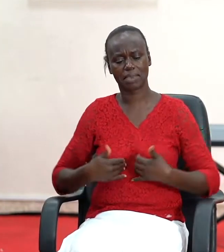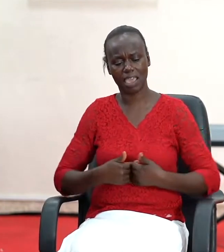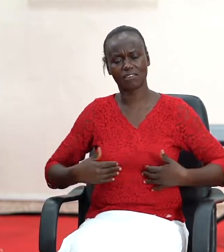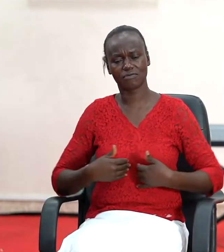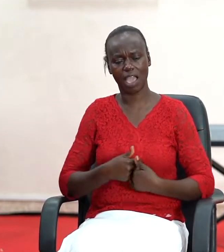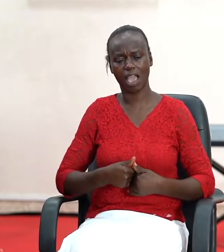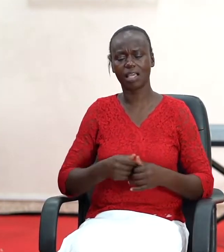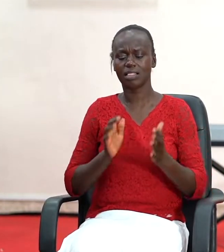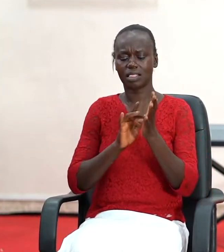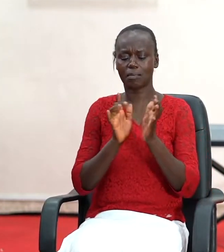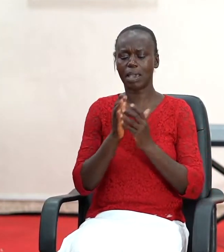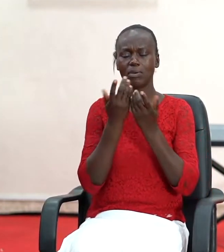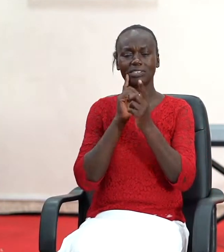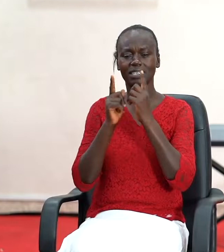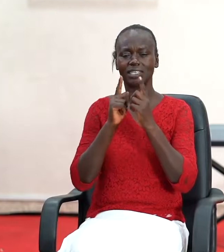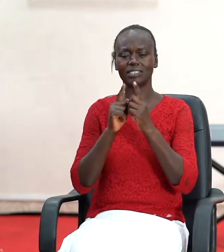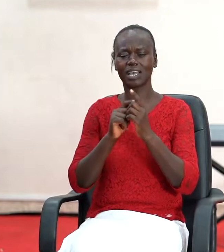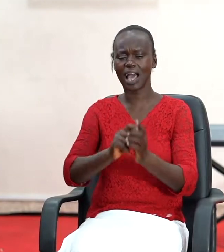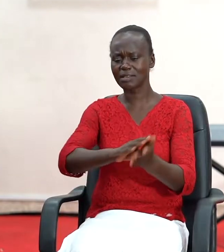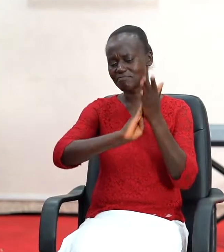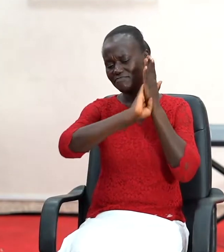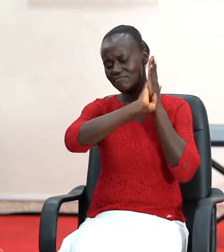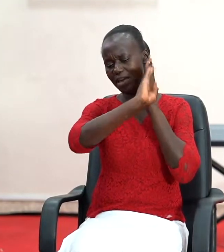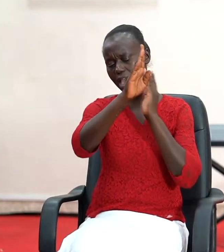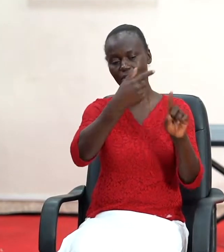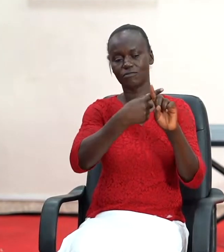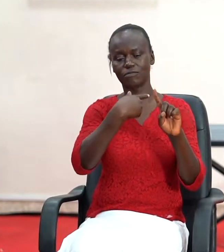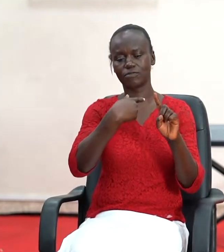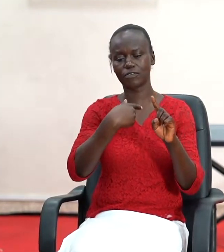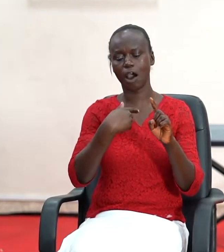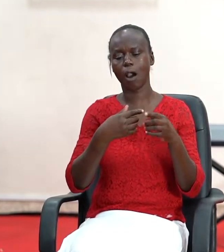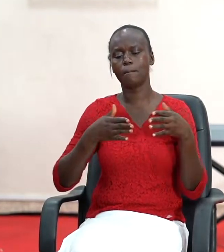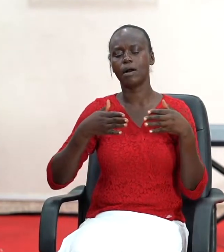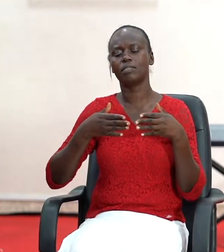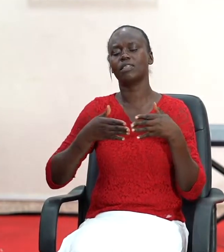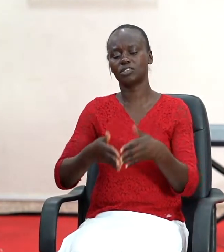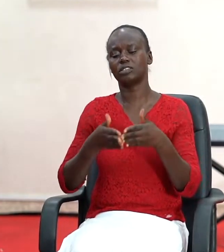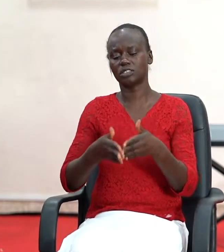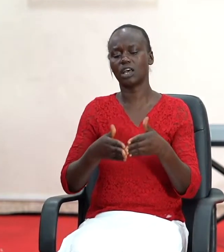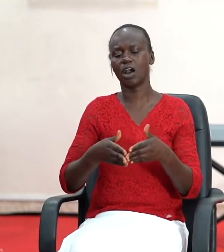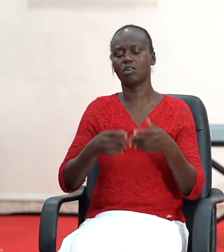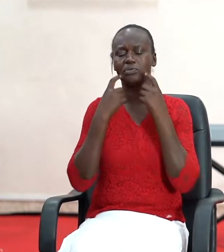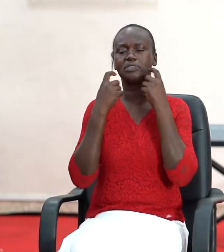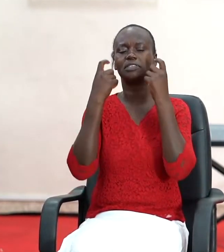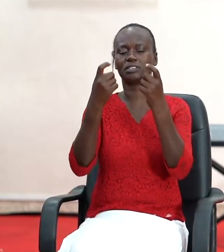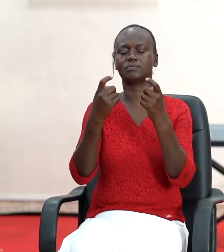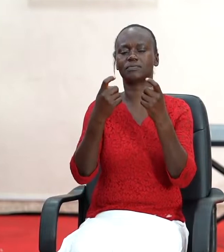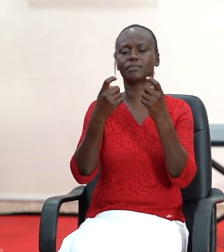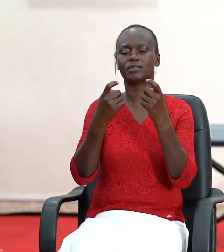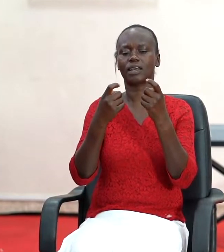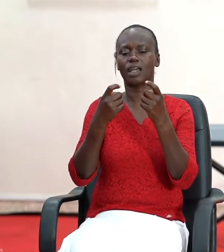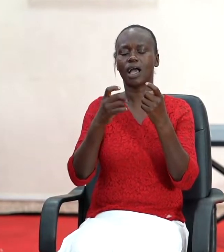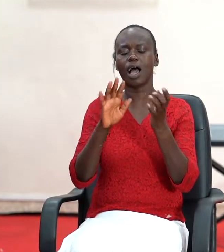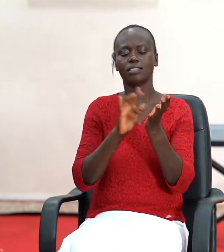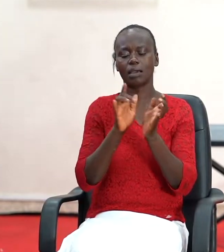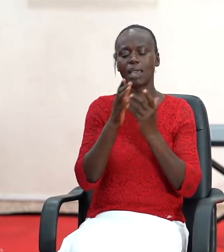flee from sexual immorality and other things that make you impure. In the book of Colossians chapter 5, chapter 3